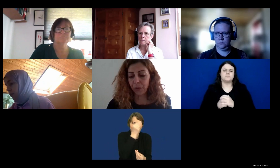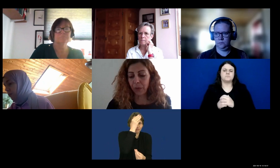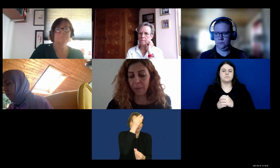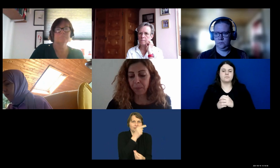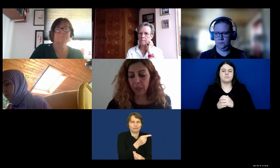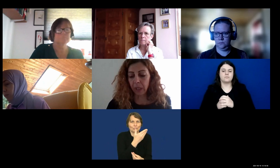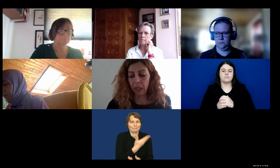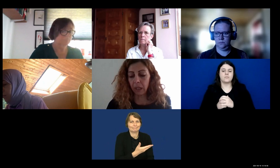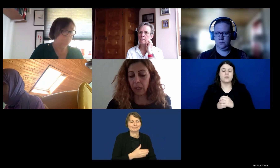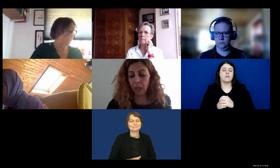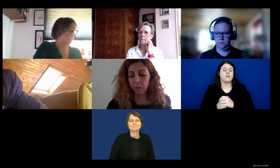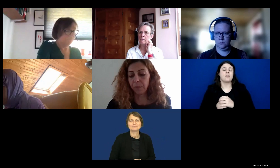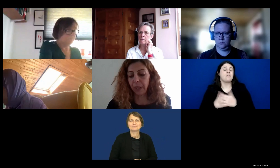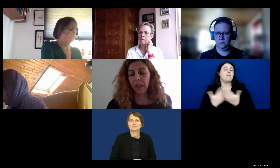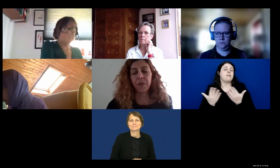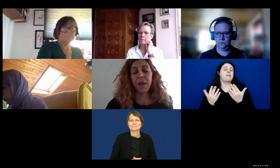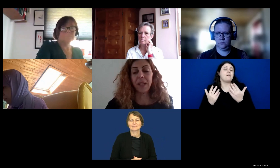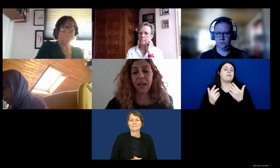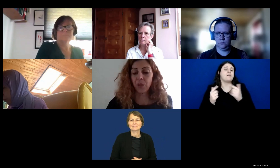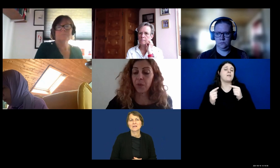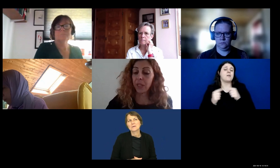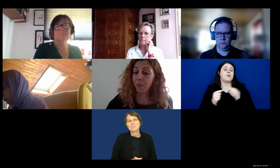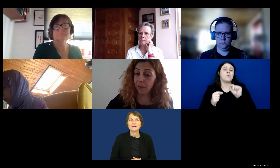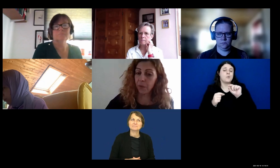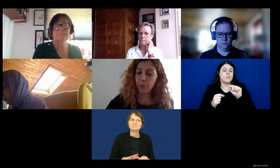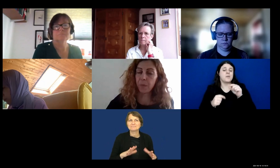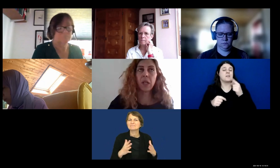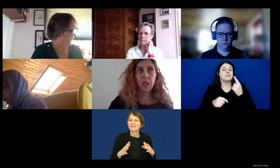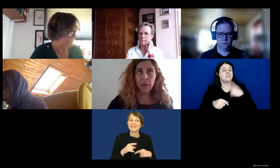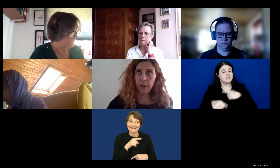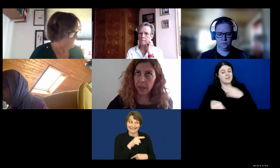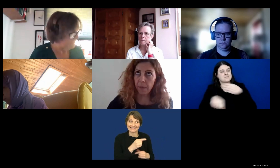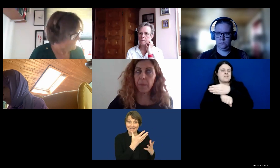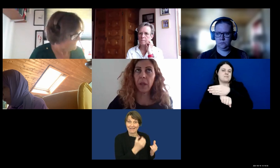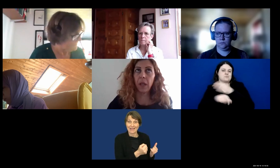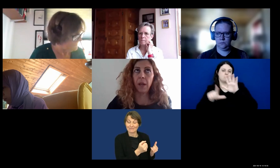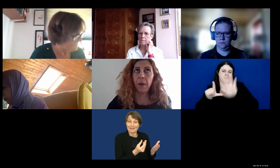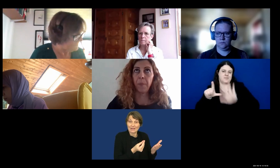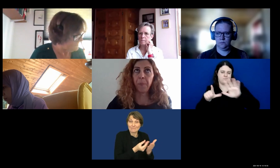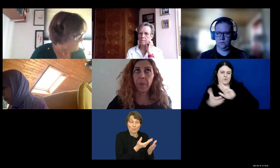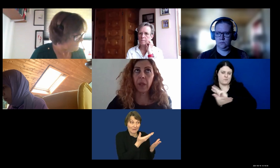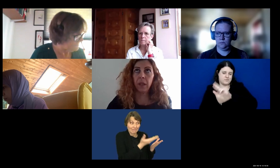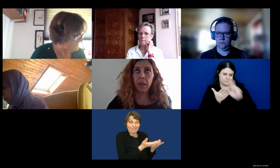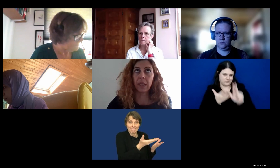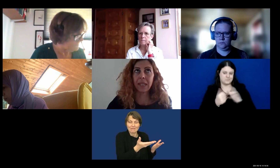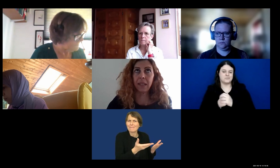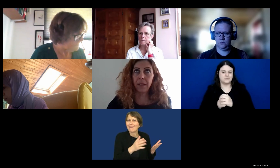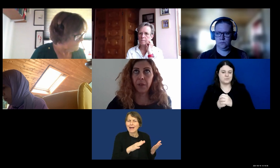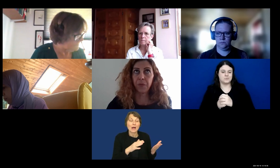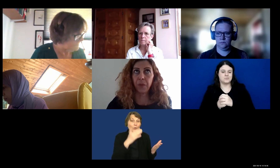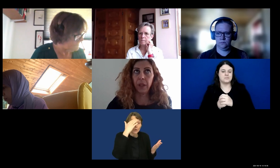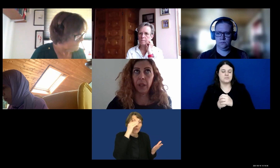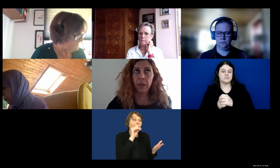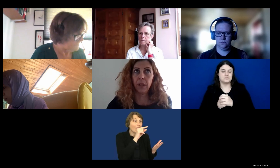of, kind of having access to these platforms. There are some, as I said,